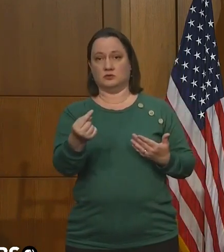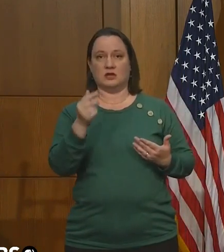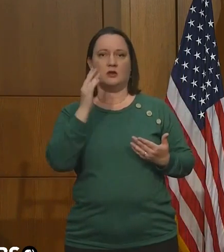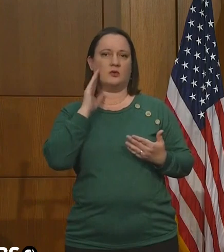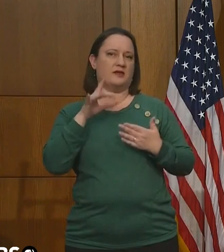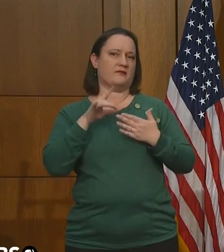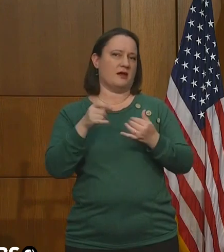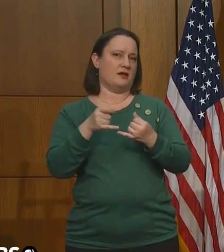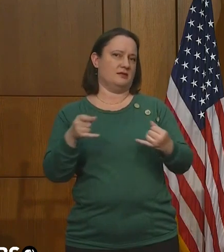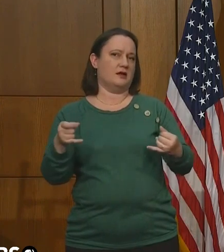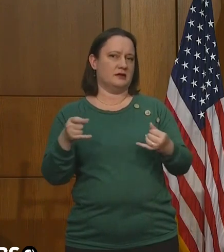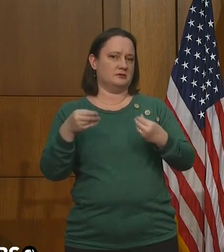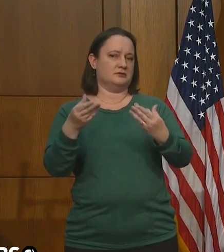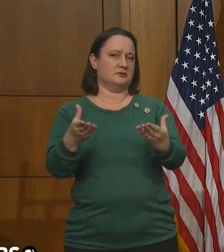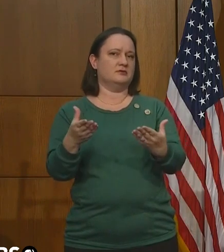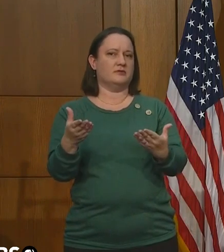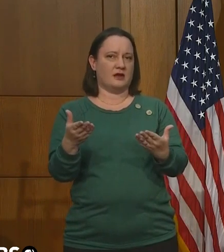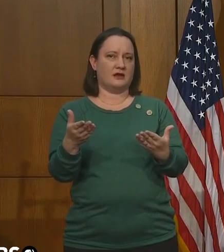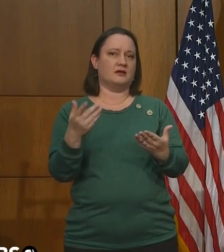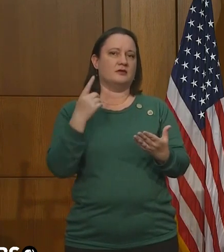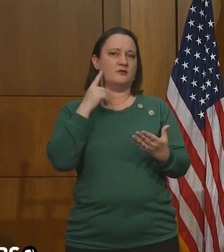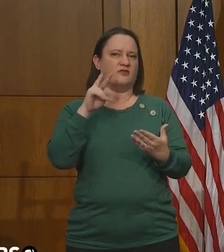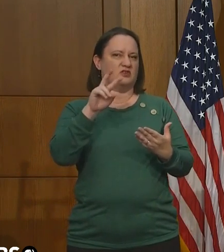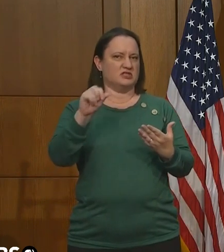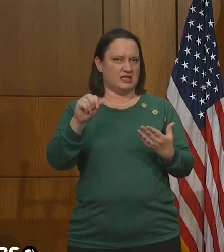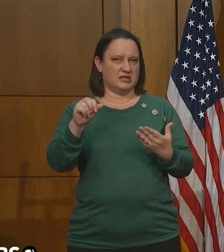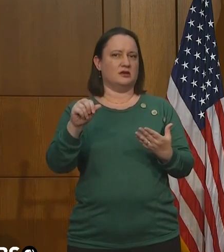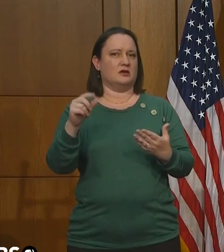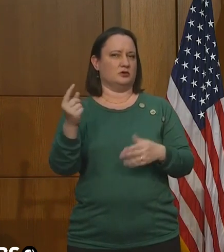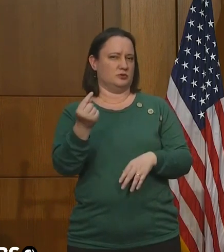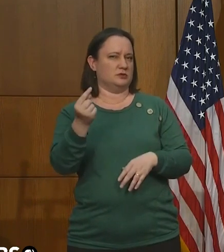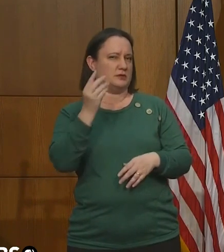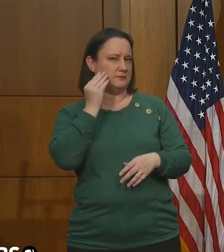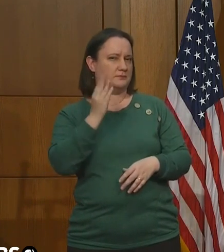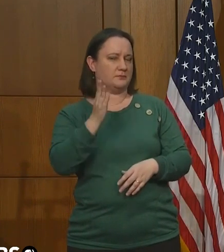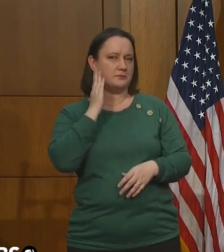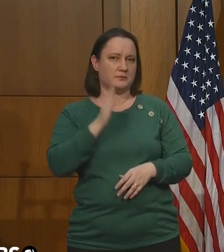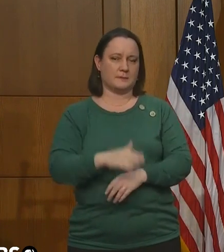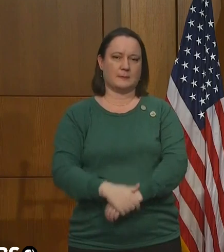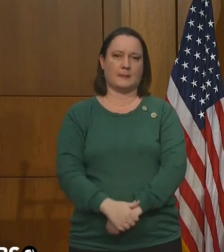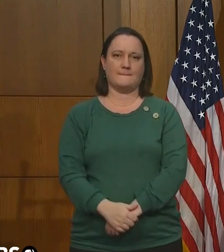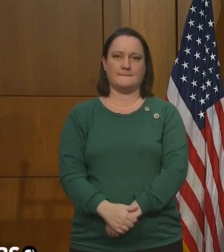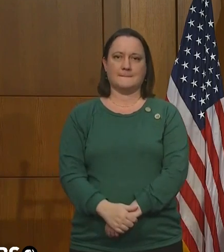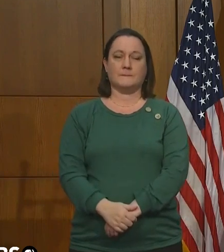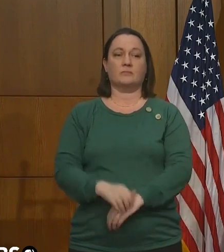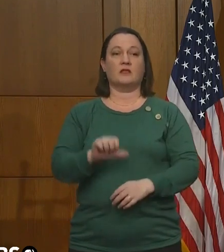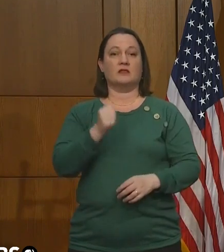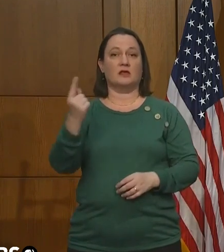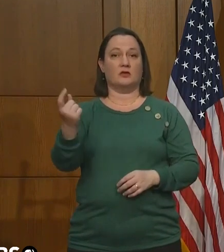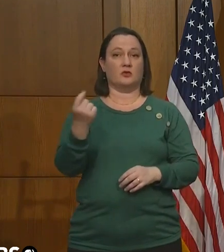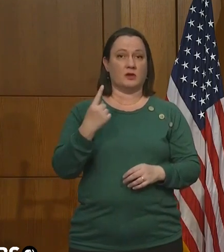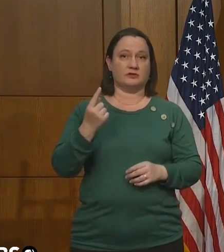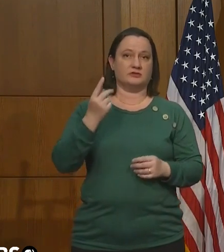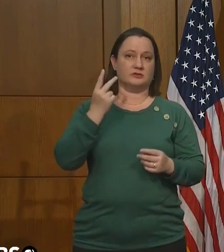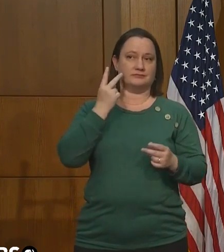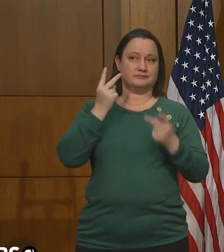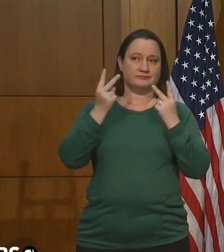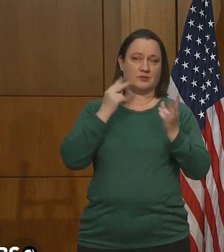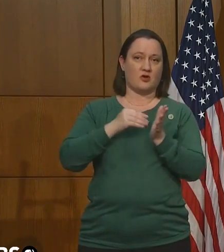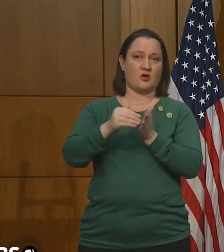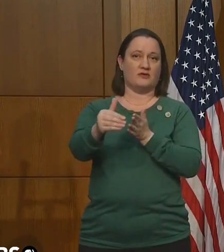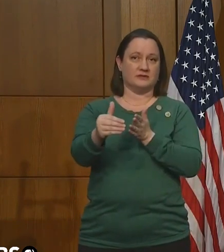provide Virginia on Tuesday regarding that. The other question that I hear, and Pam